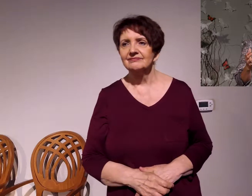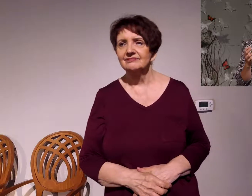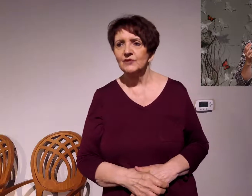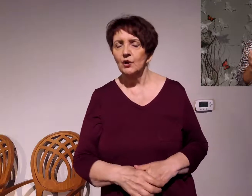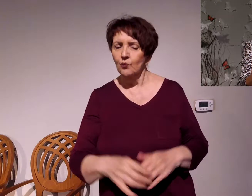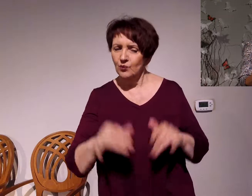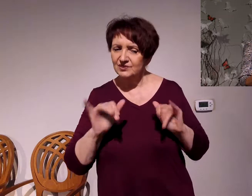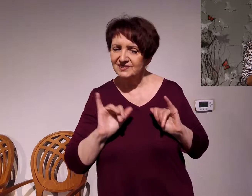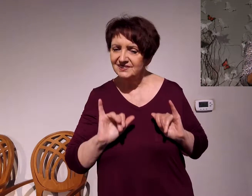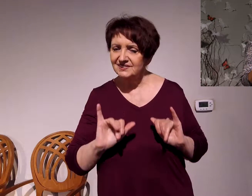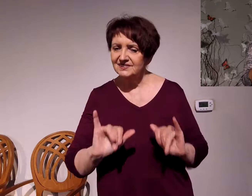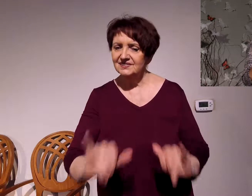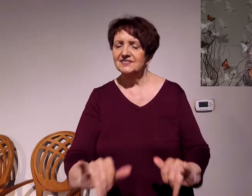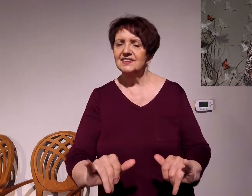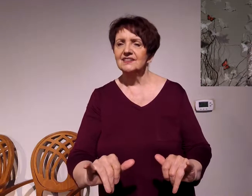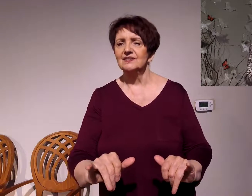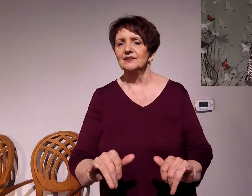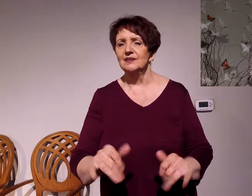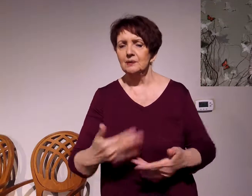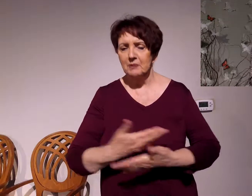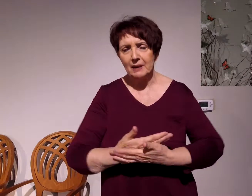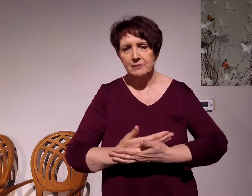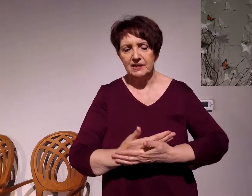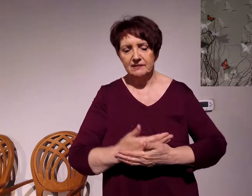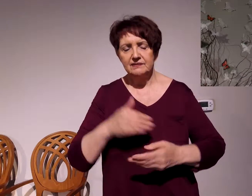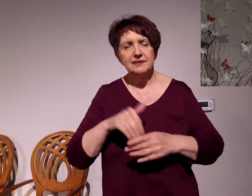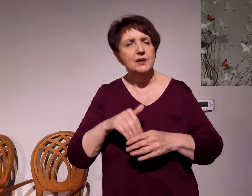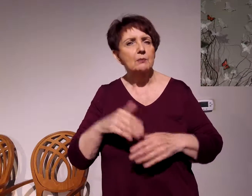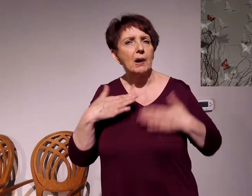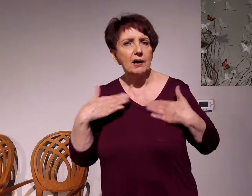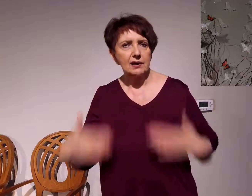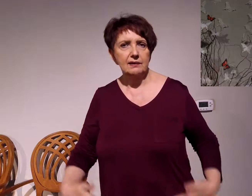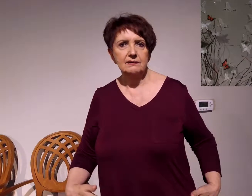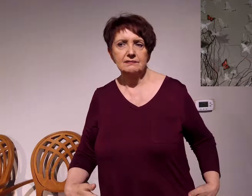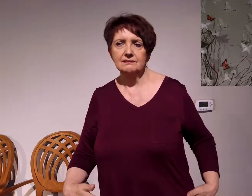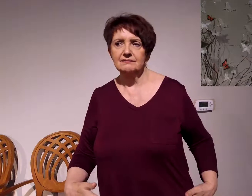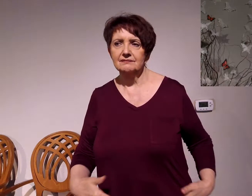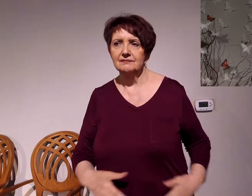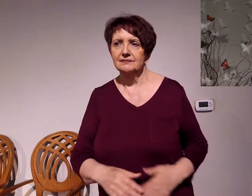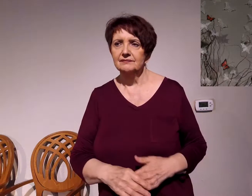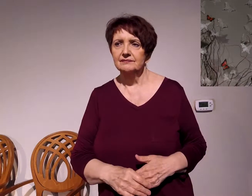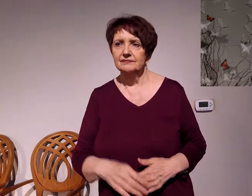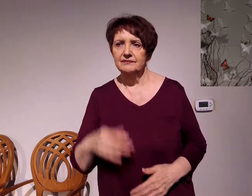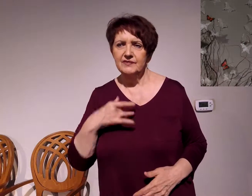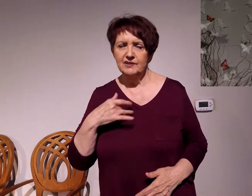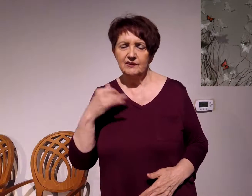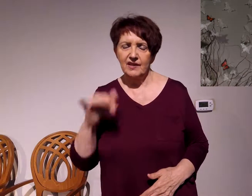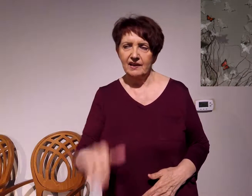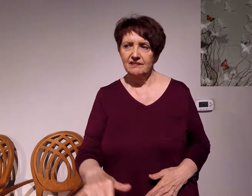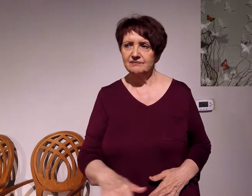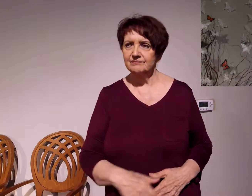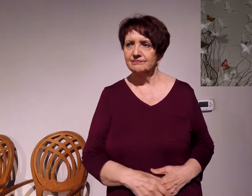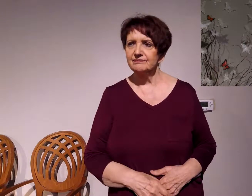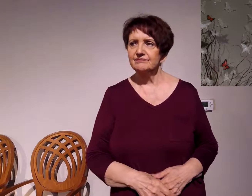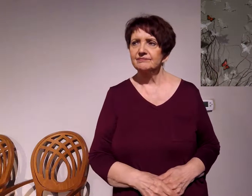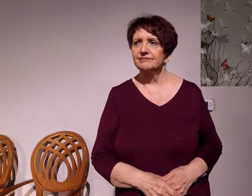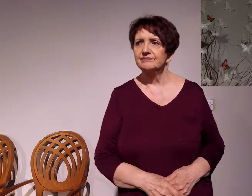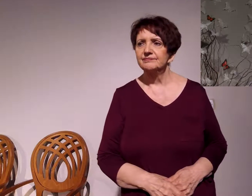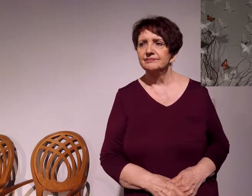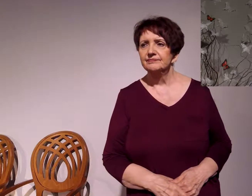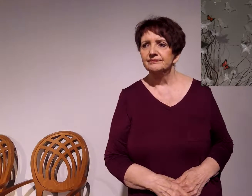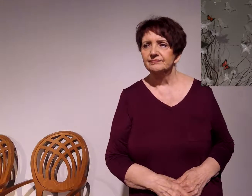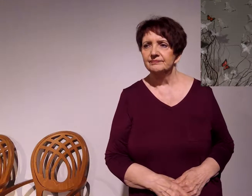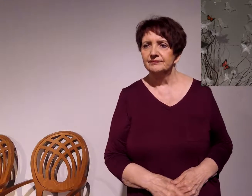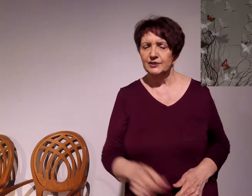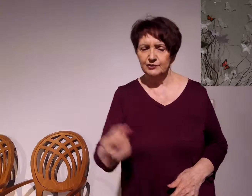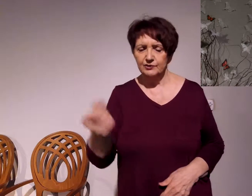We are still an infant in our bodies. Feel that. Feel that.